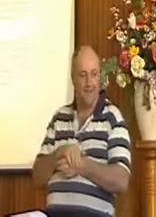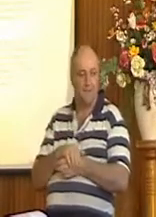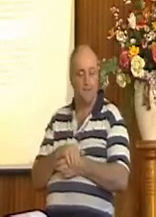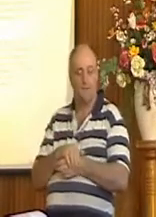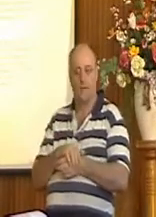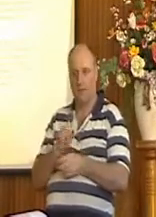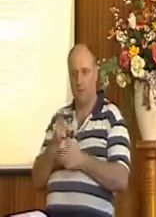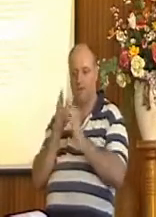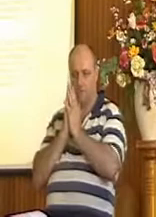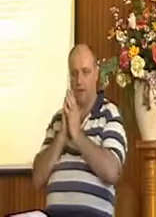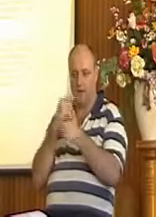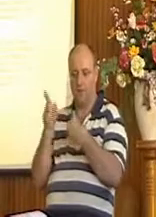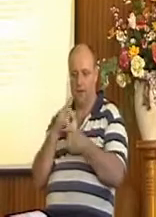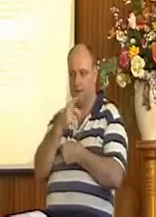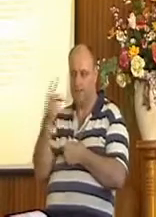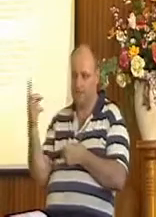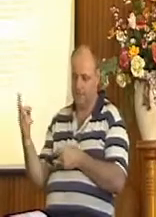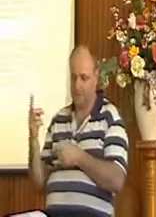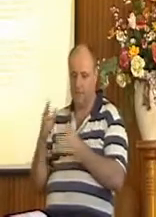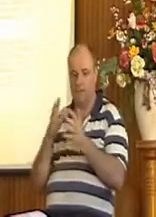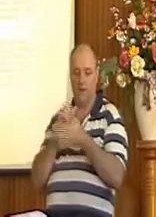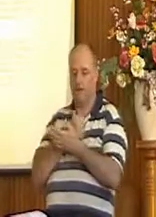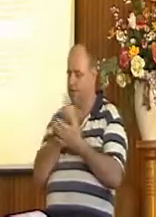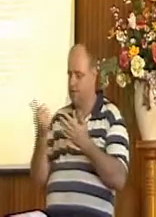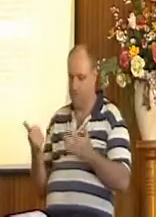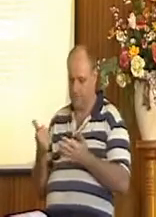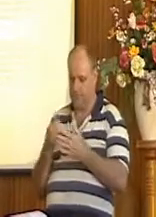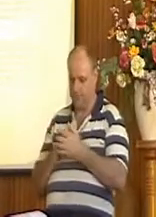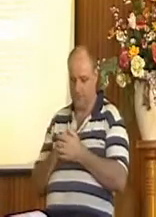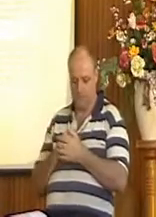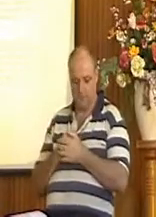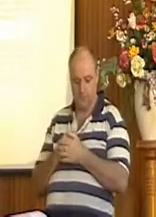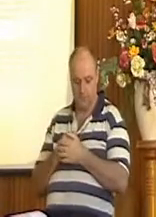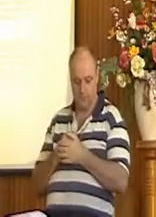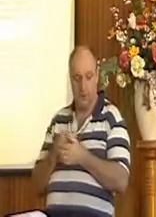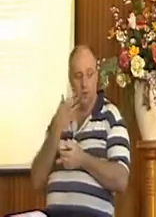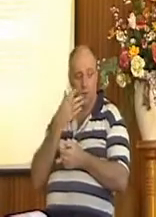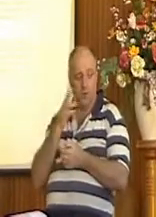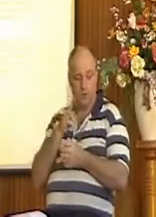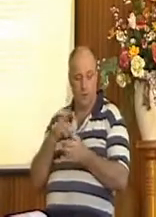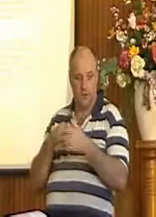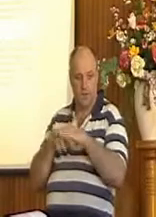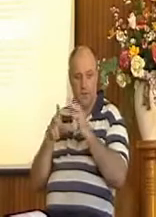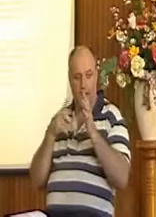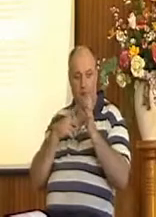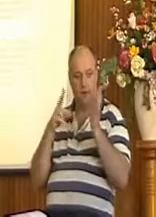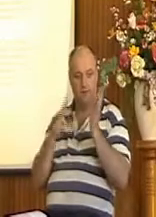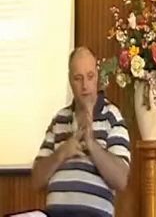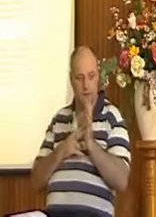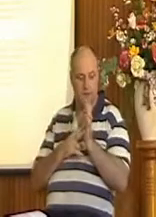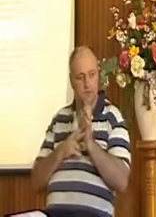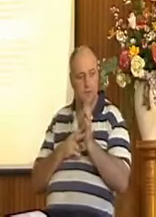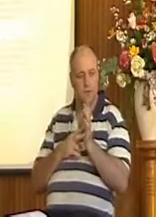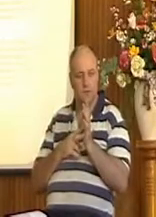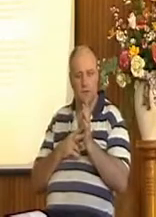same word, essentially. The AV's got an interesting habit. When it finds the same Greek word in a verse, it